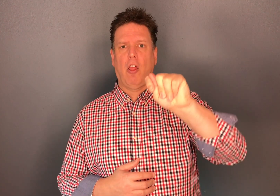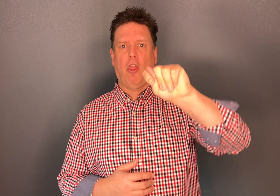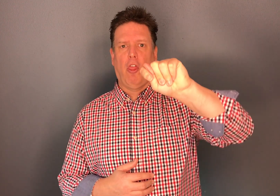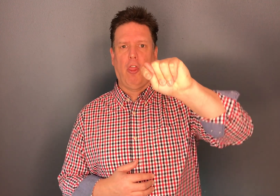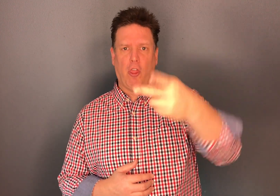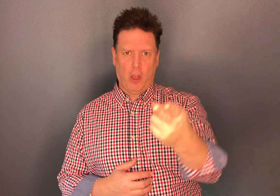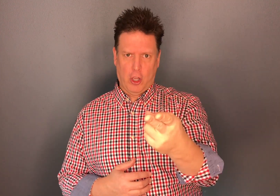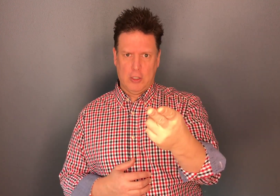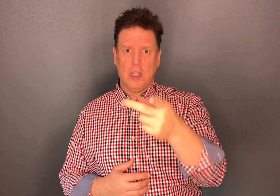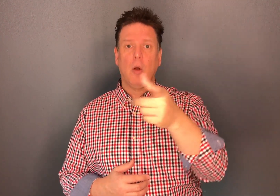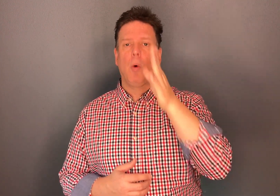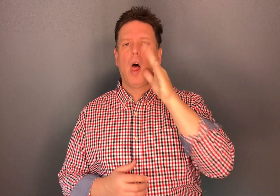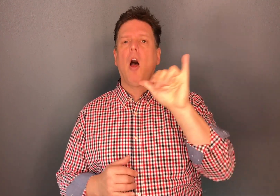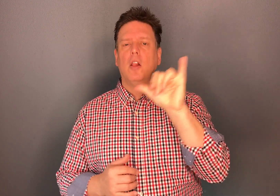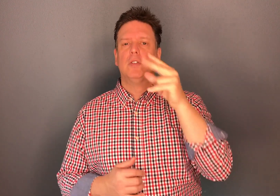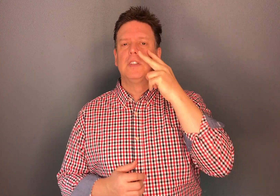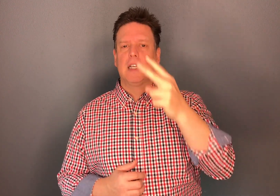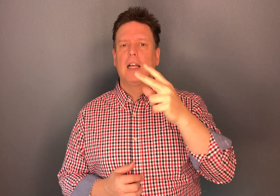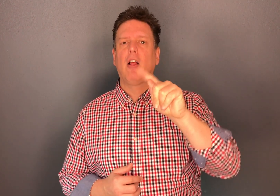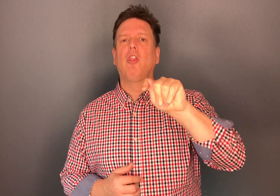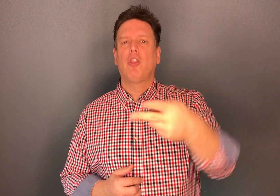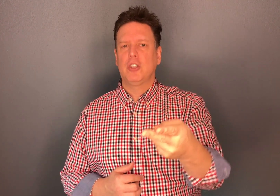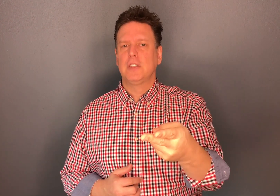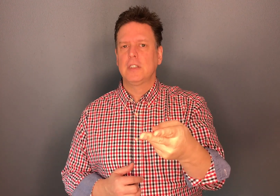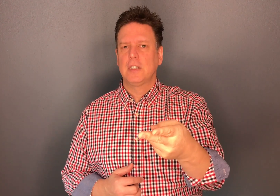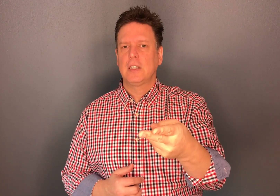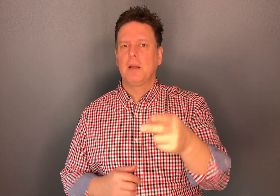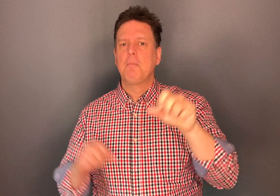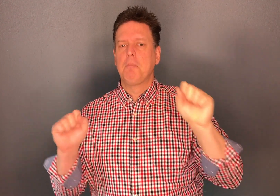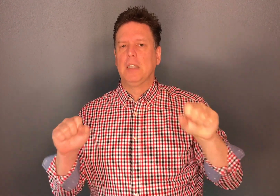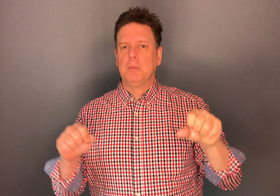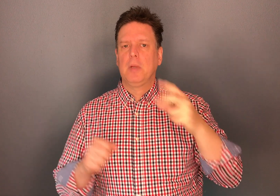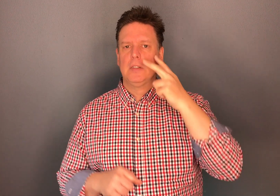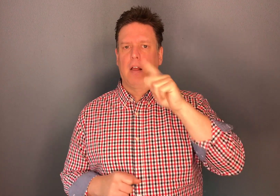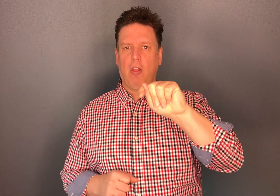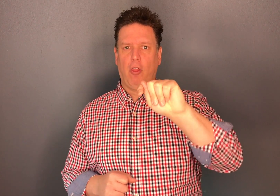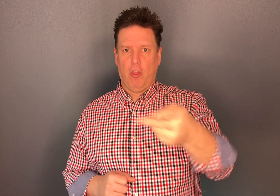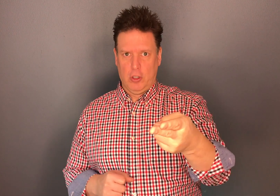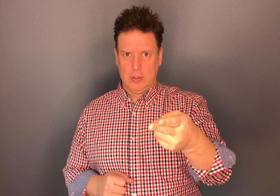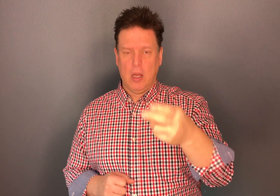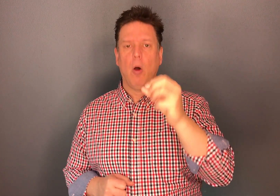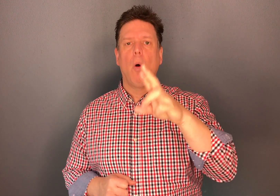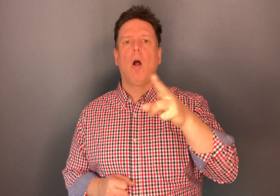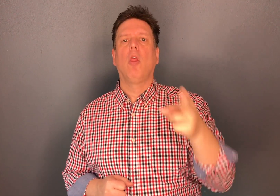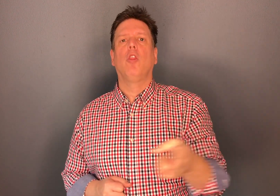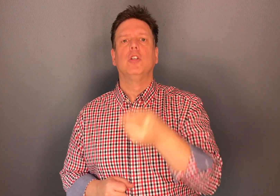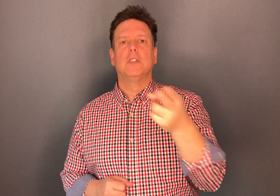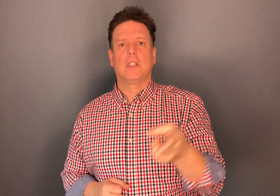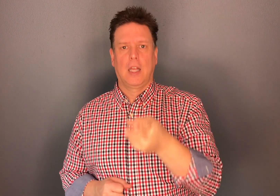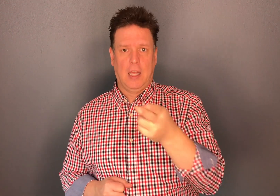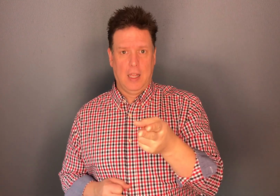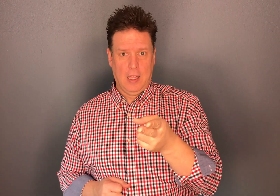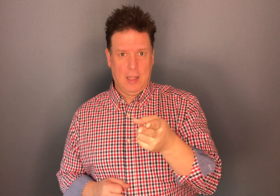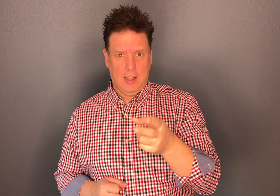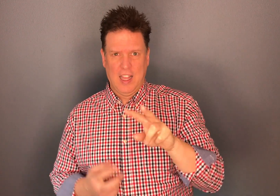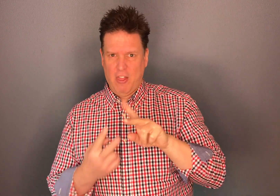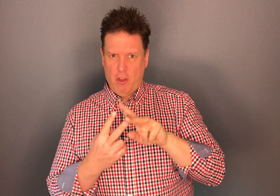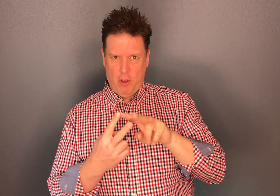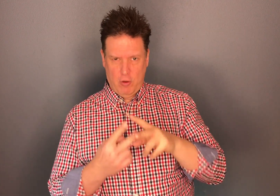You used to see it with a TH like this, and you'll also see Thursday like this, but you'll also see